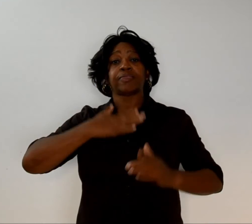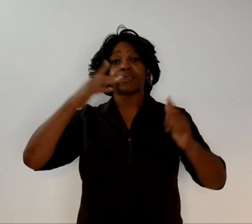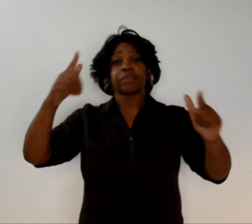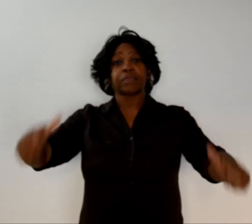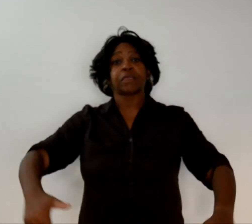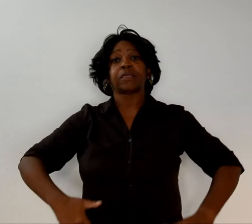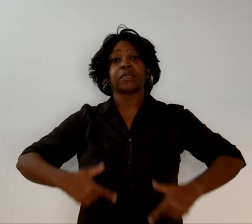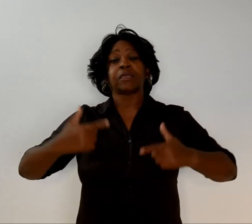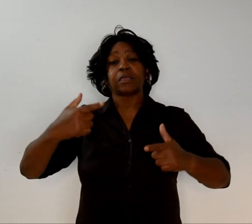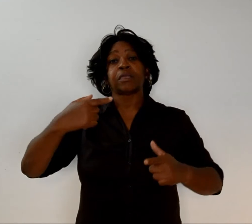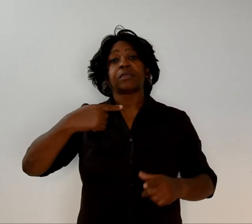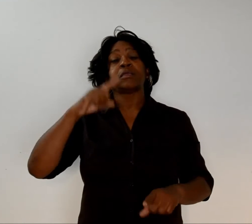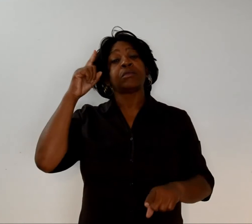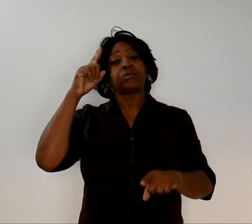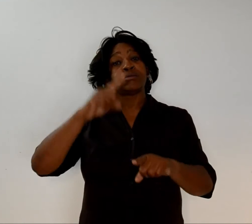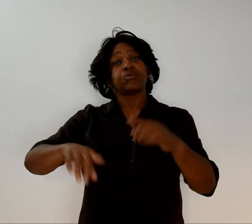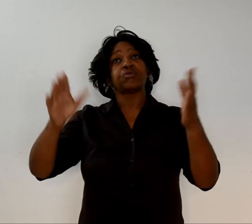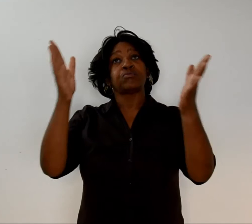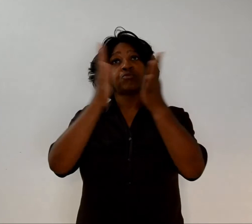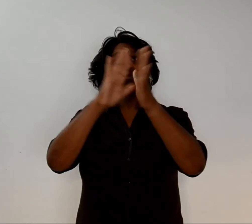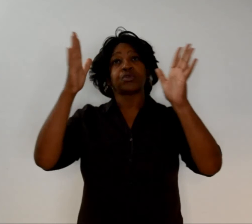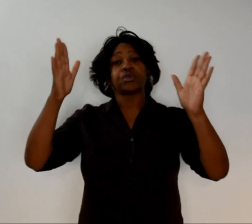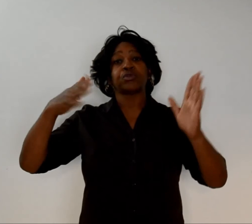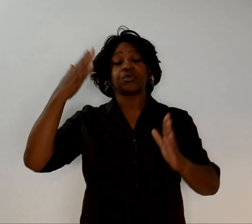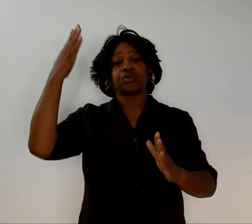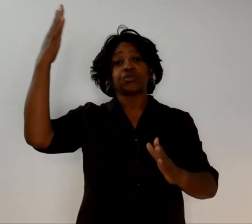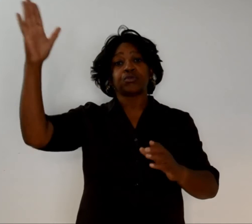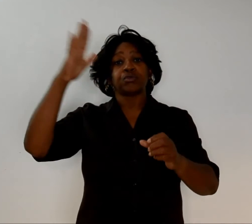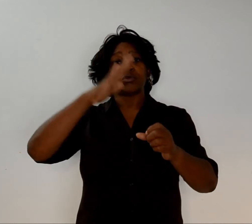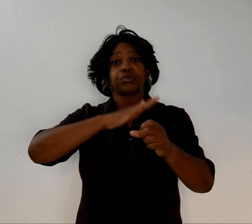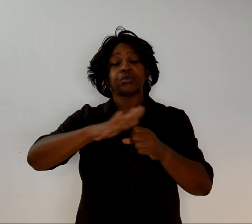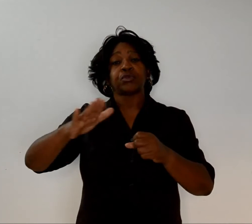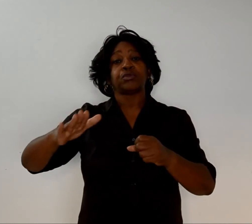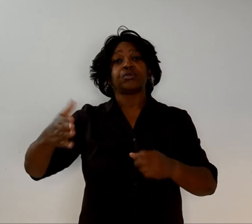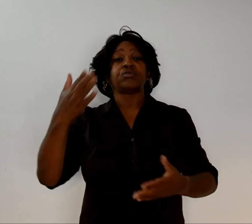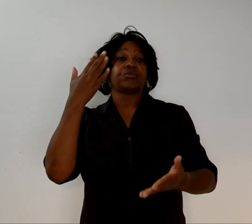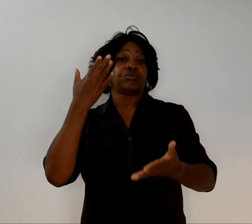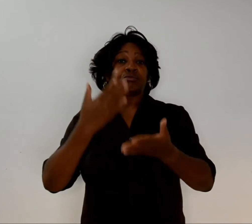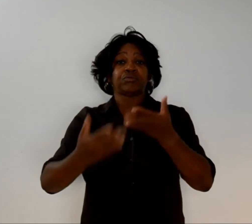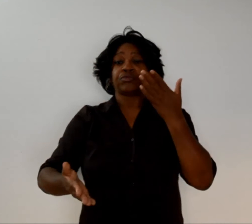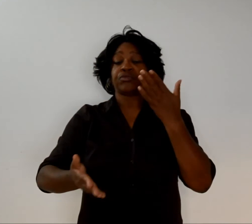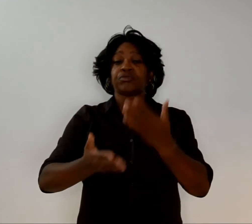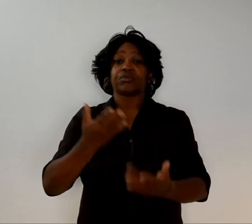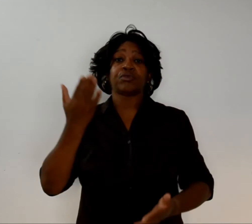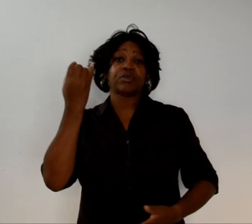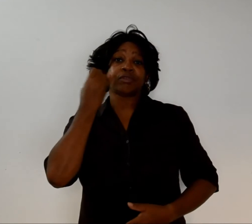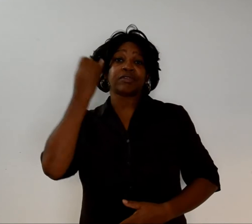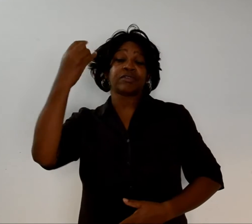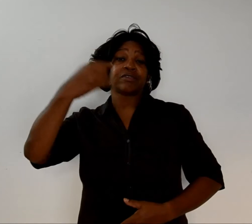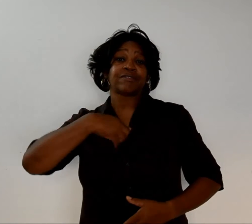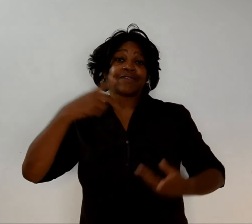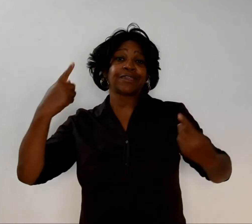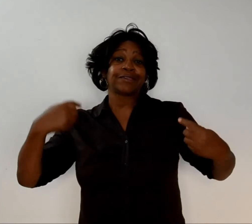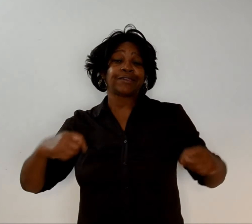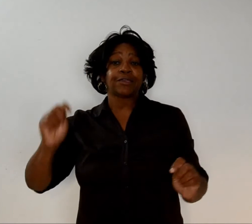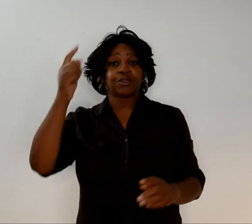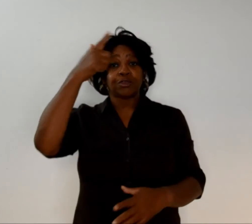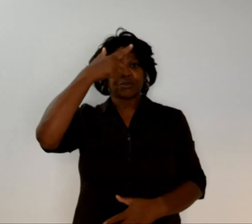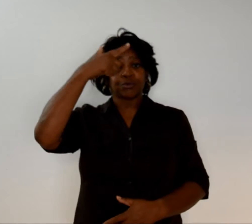life. Can't praise you. Somebody enough. Tell me, even if I tried, it wouldn't work. If I tried, because